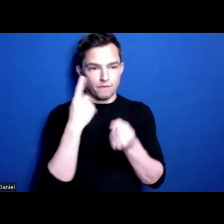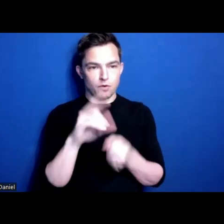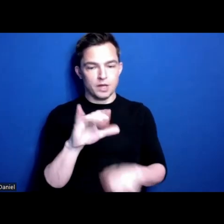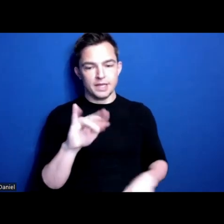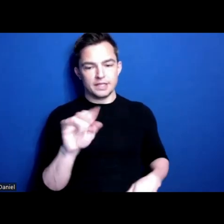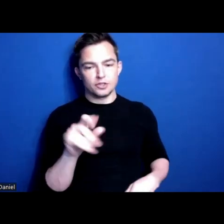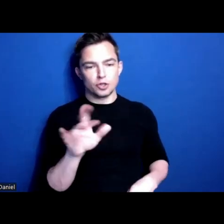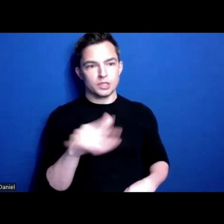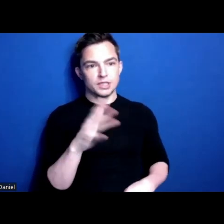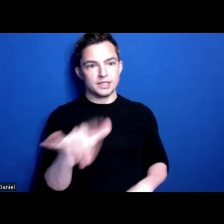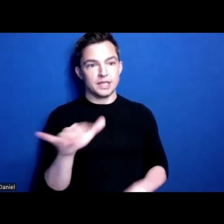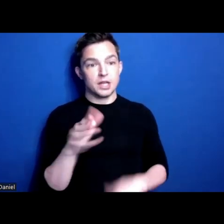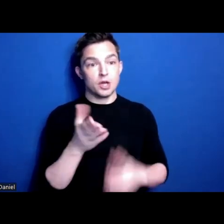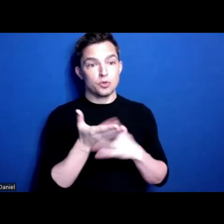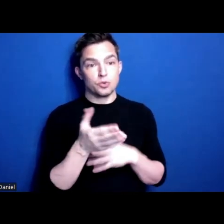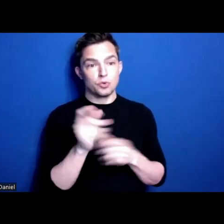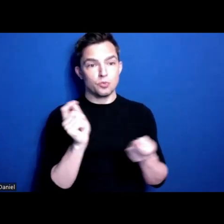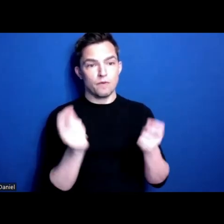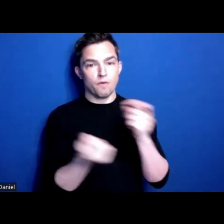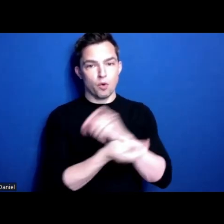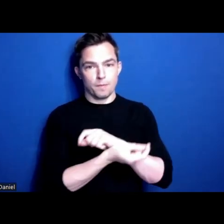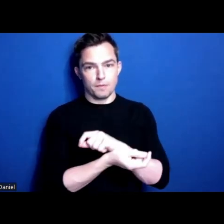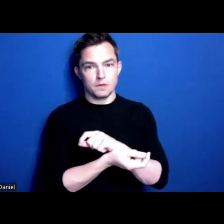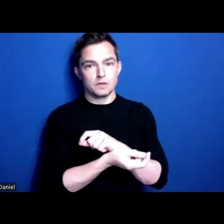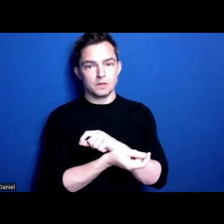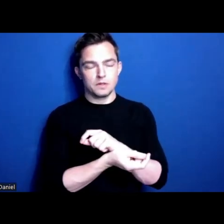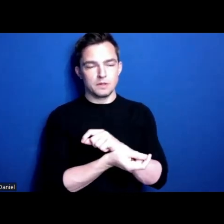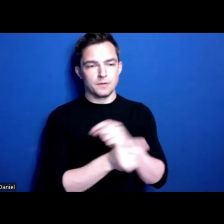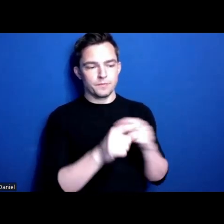insurgency through reform, unquote.